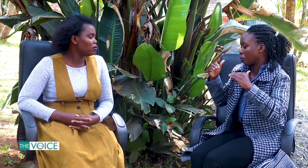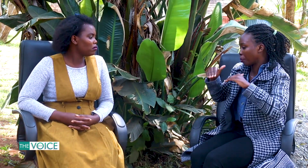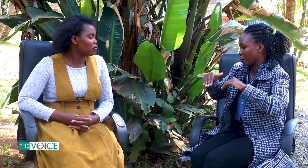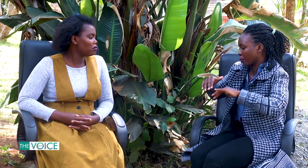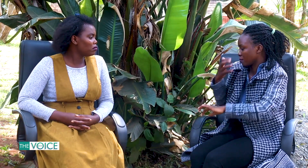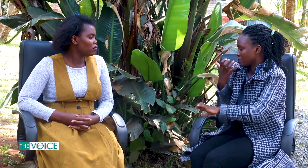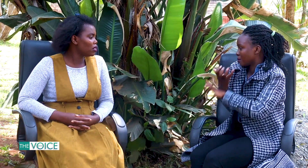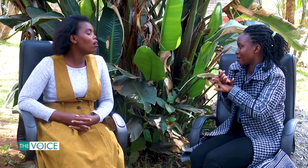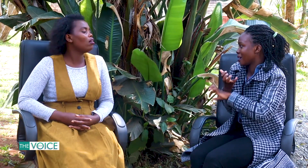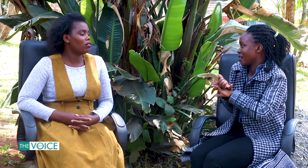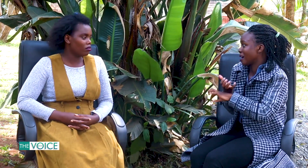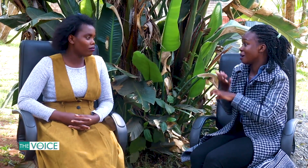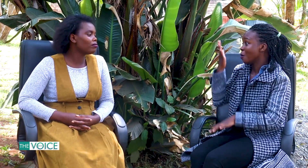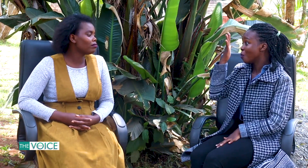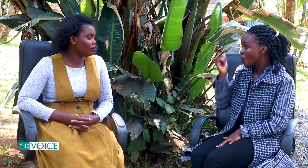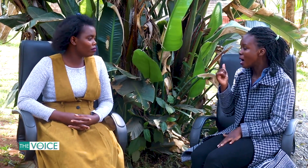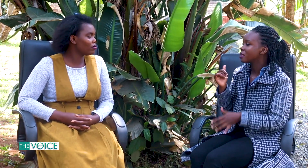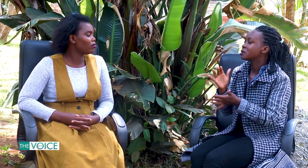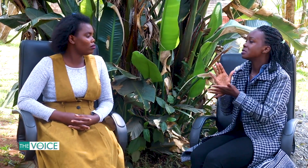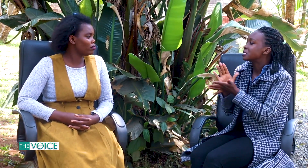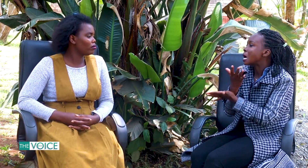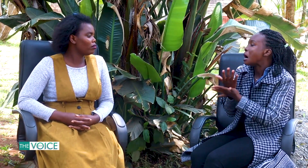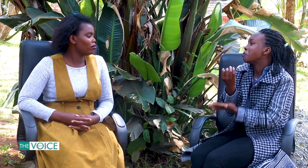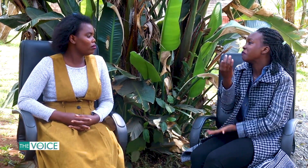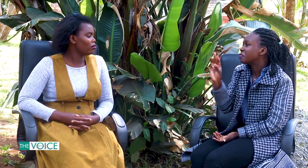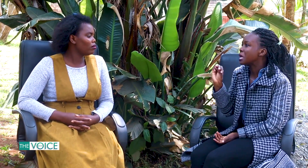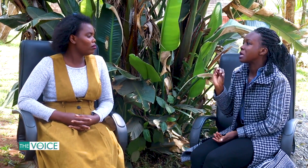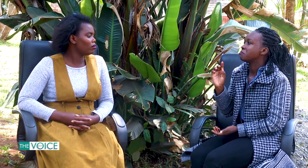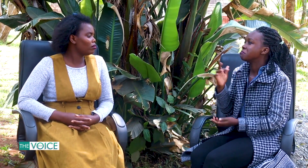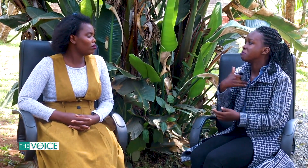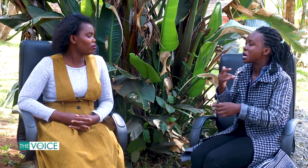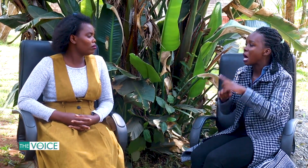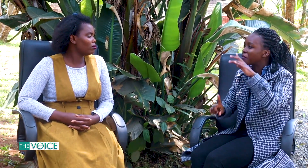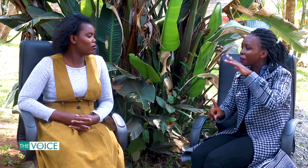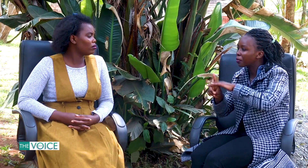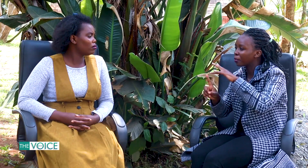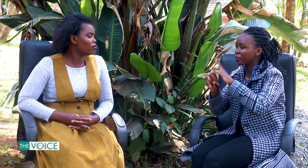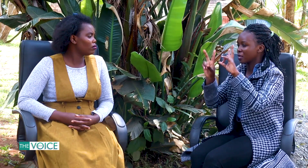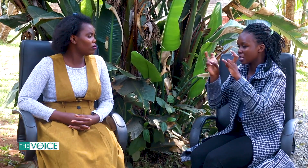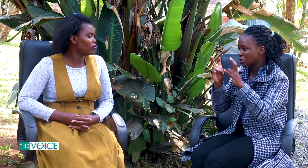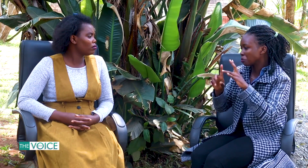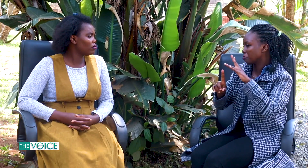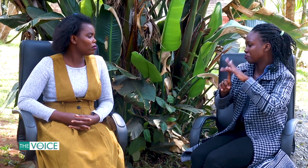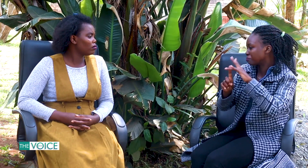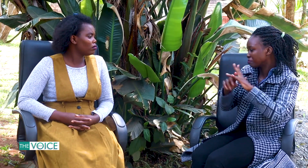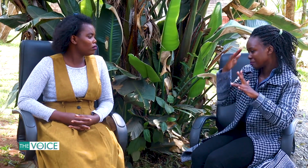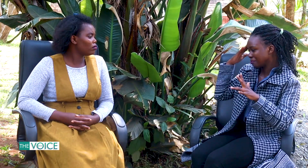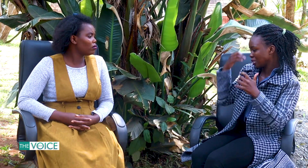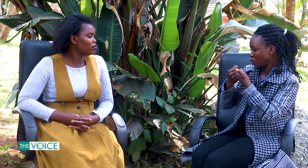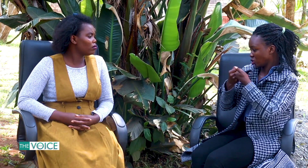area, meeting the Maasai people who are really much holding on to their culture because of these because of